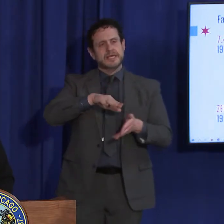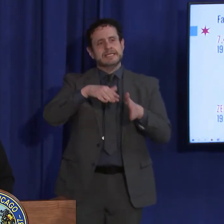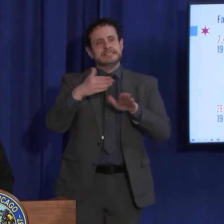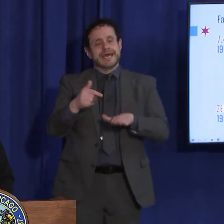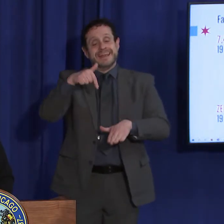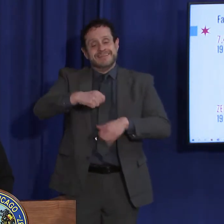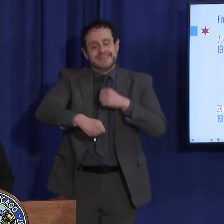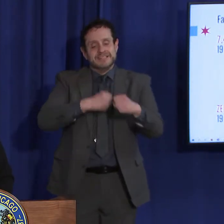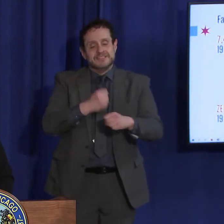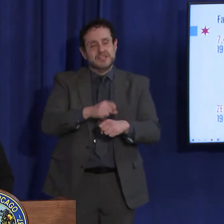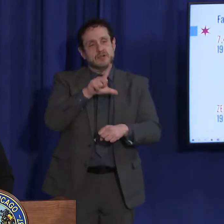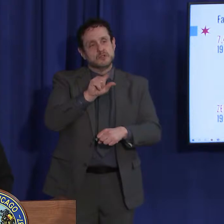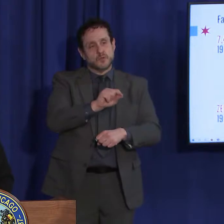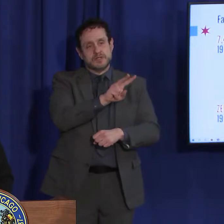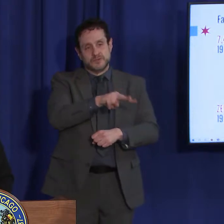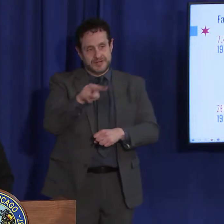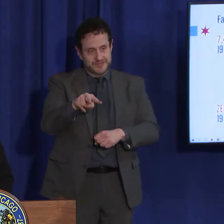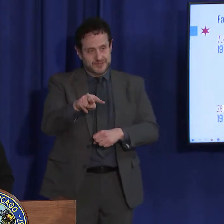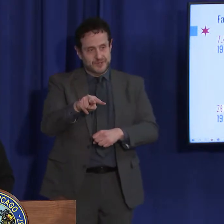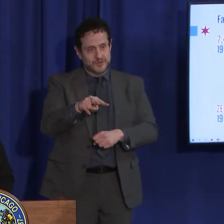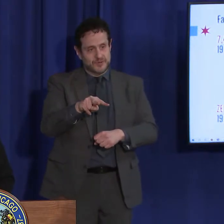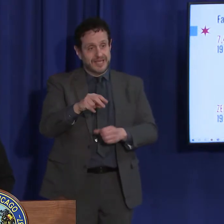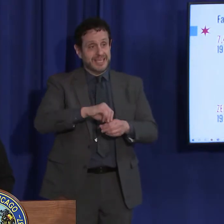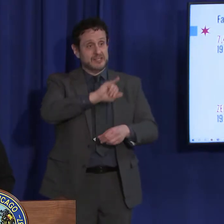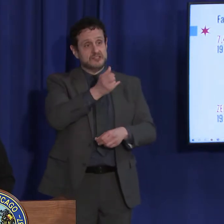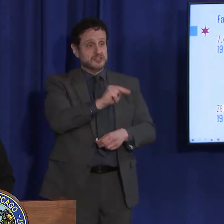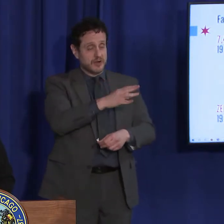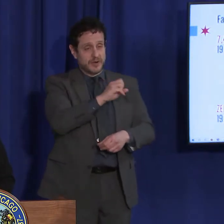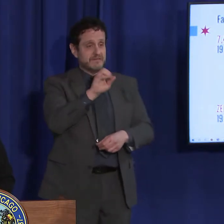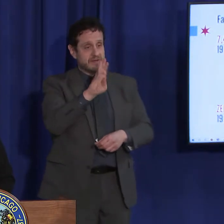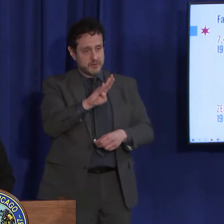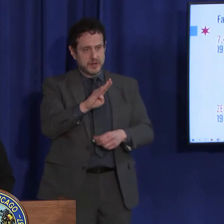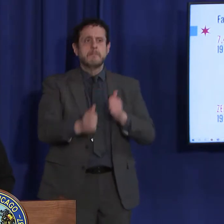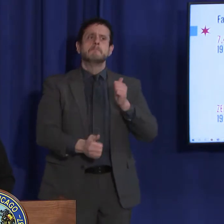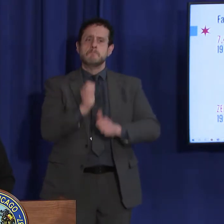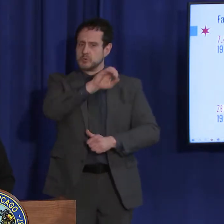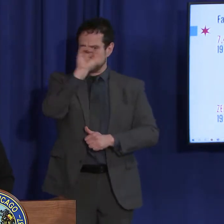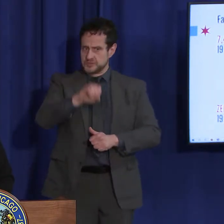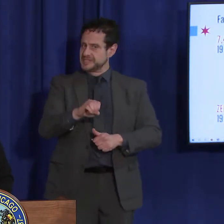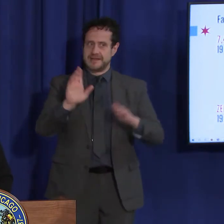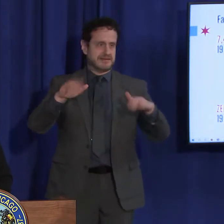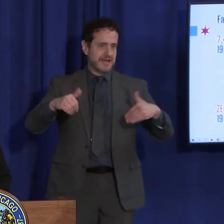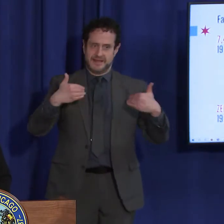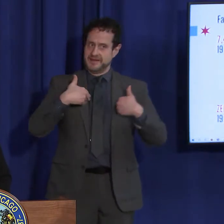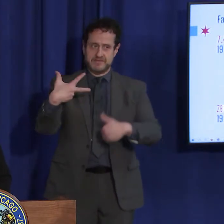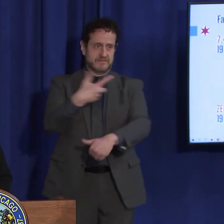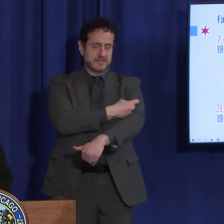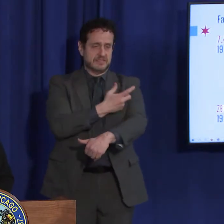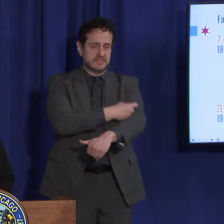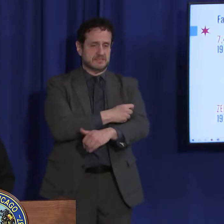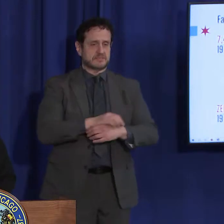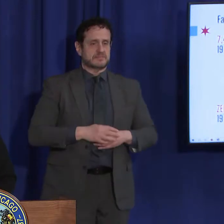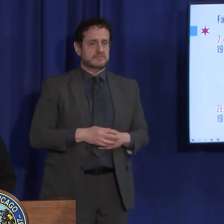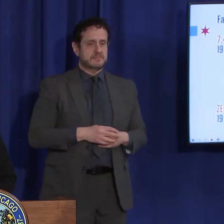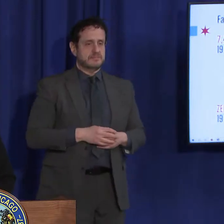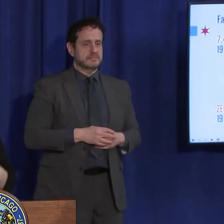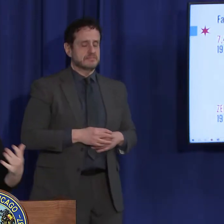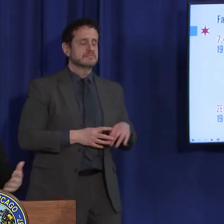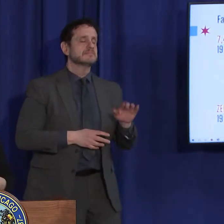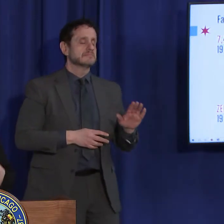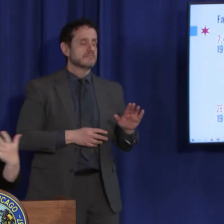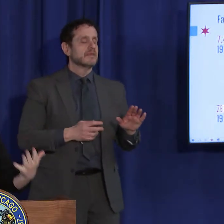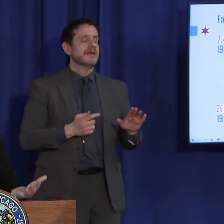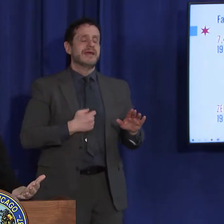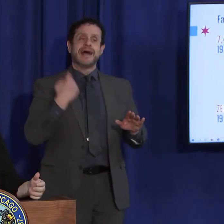2022. We're not even 2 months in. The great majority of those unvaccinated. In contrast, although I continue